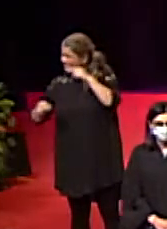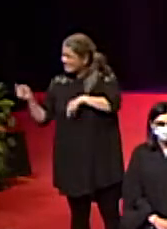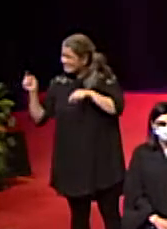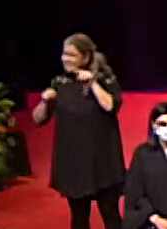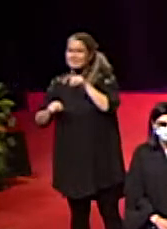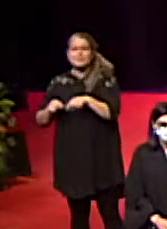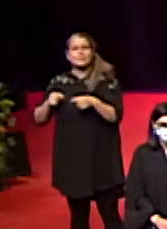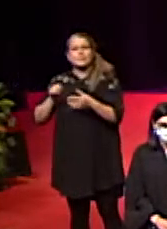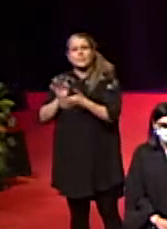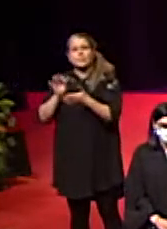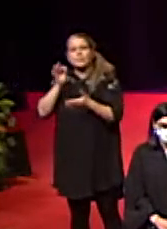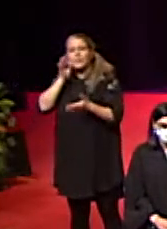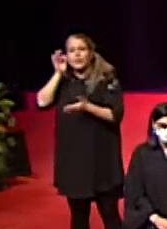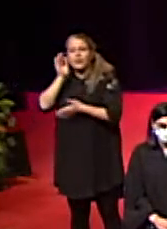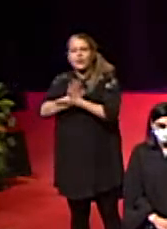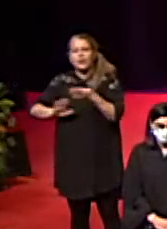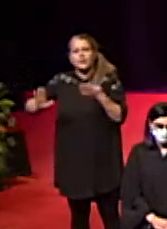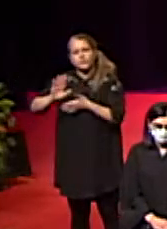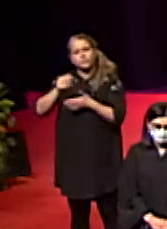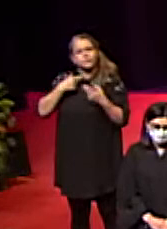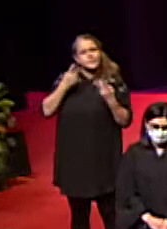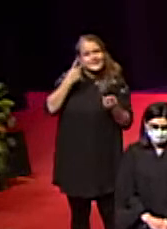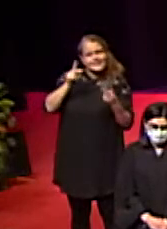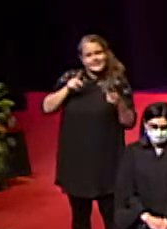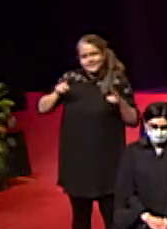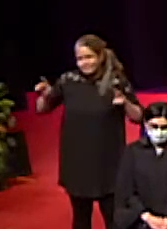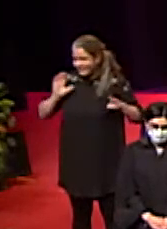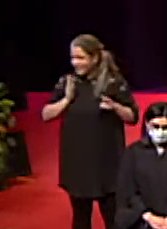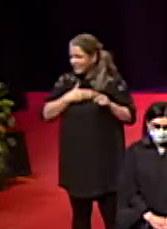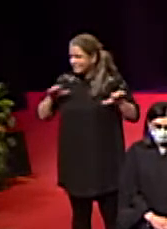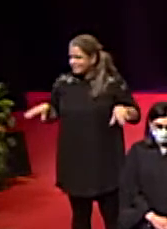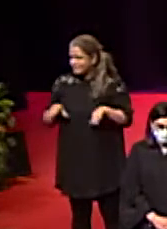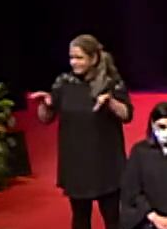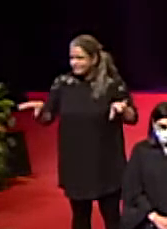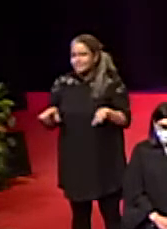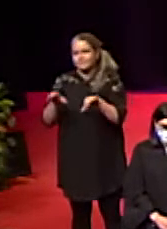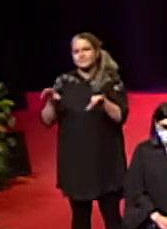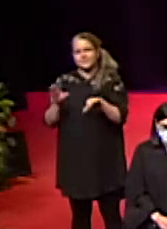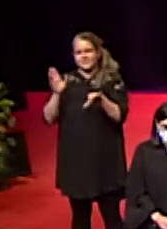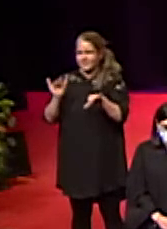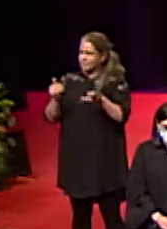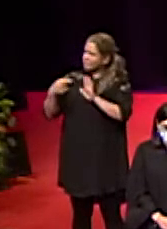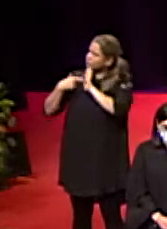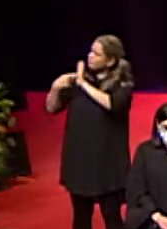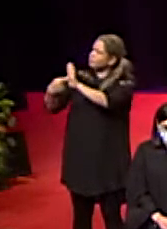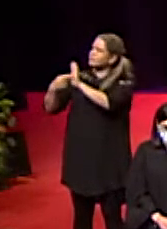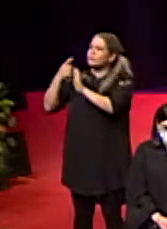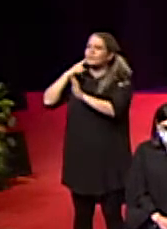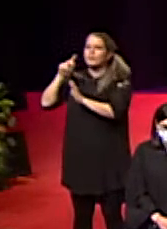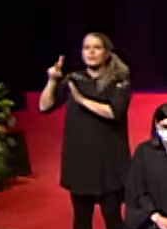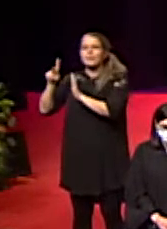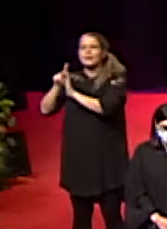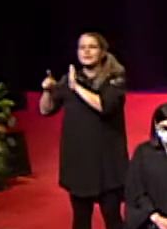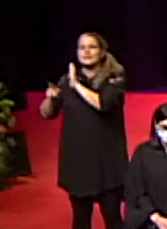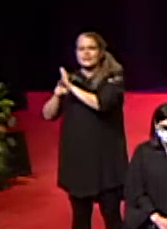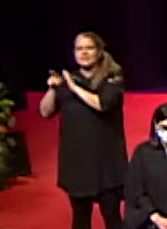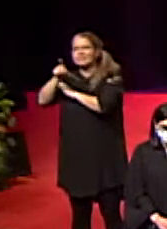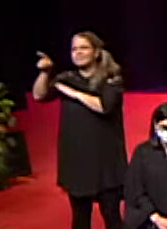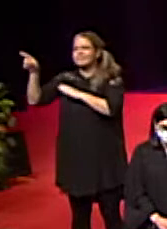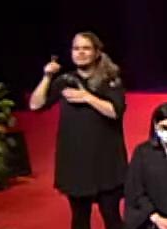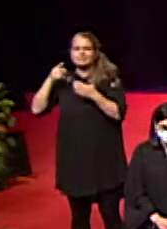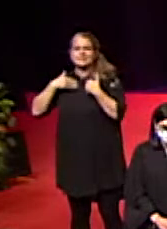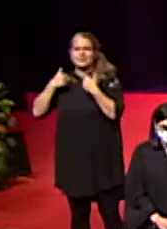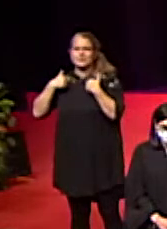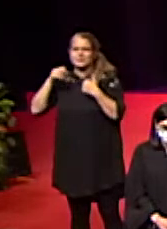work of the college and raise awareness about the importance of colleges like Mohawk among policymakers in Ottawa. Philomena's ongoing guidance